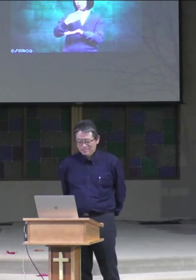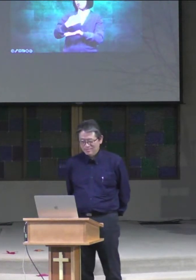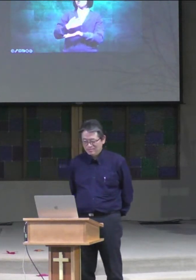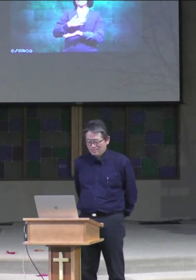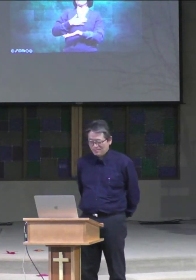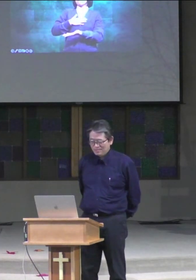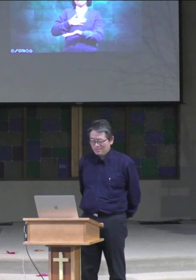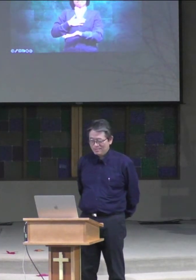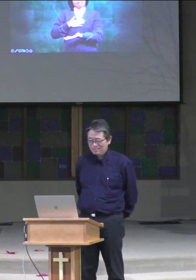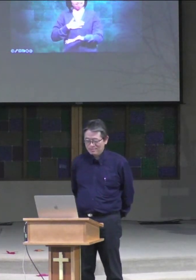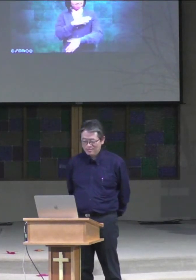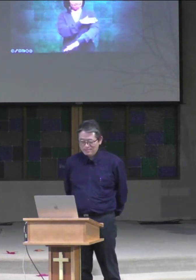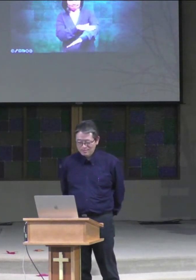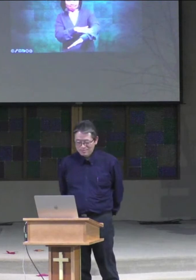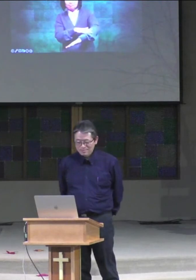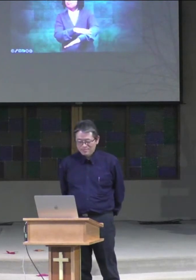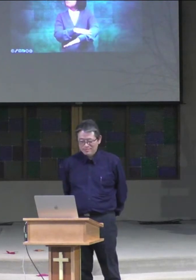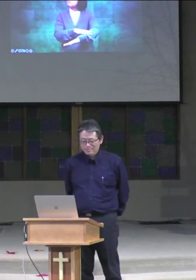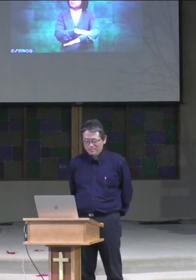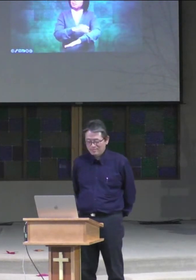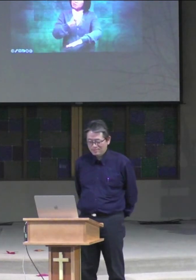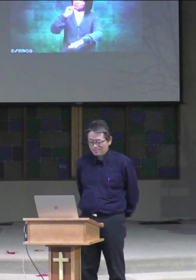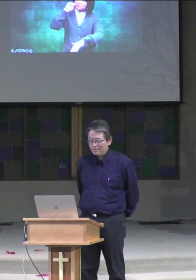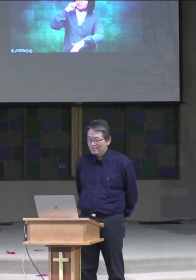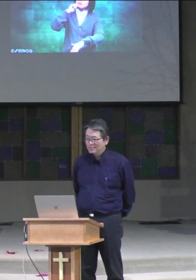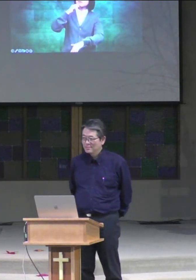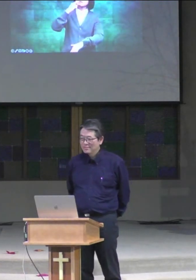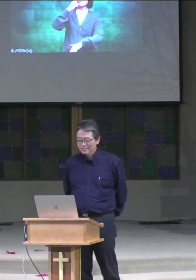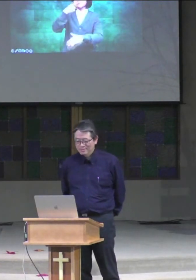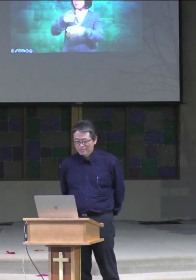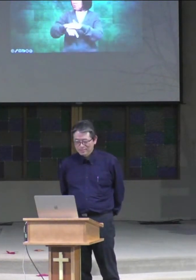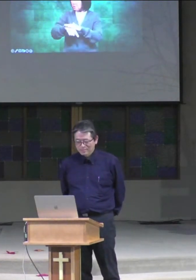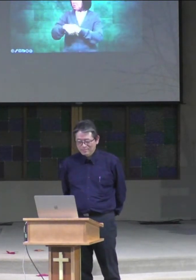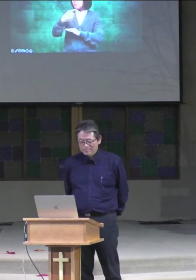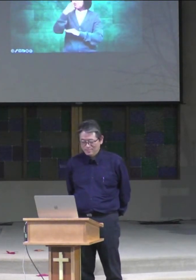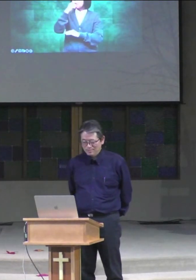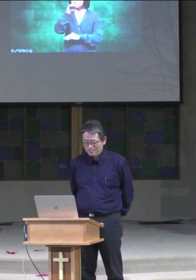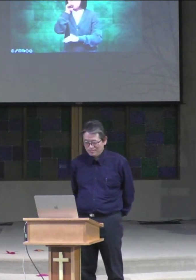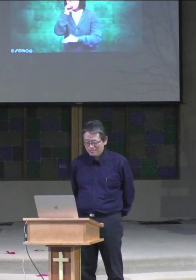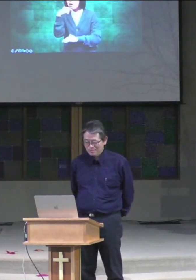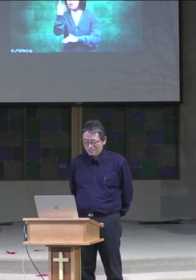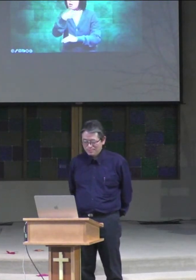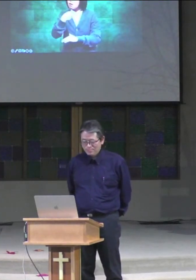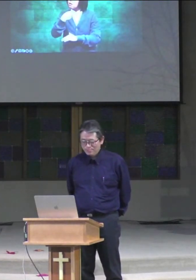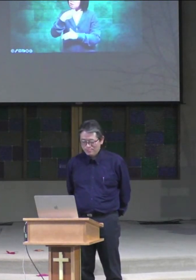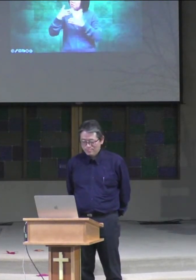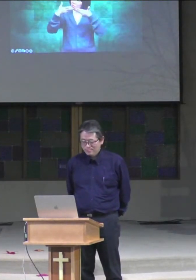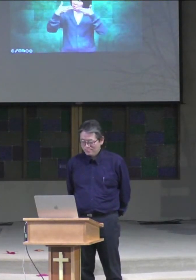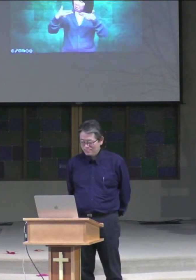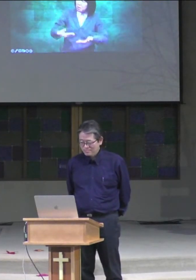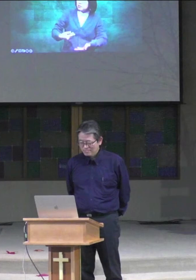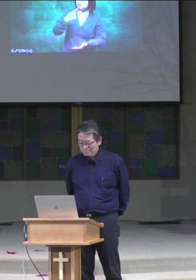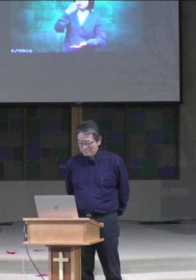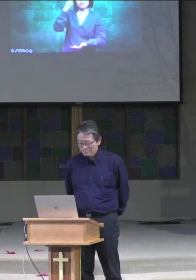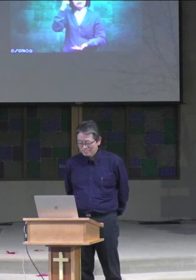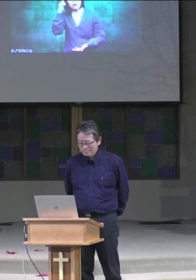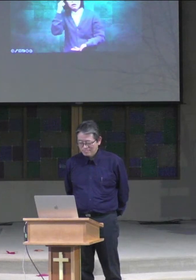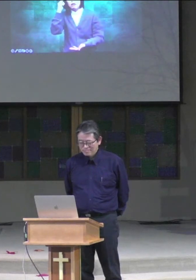And even now, since you've talked to me, have I gotten better? No, I haven't. Because I'm heavy of speech